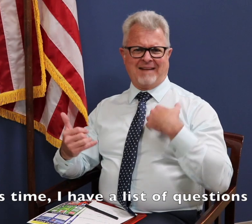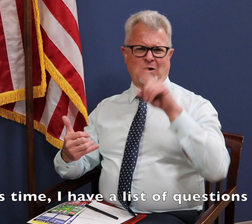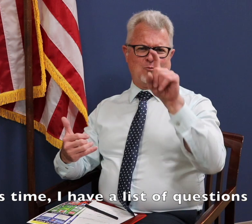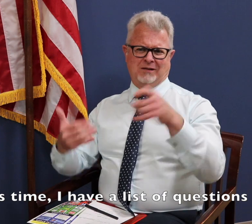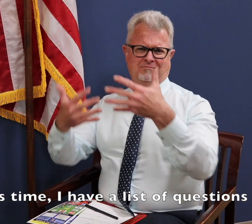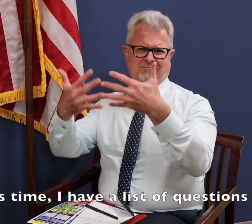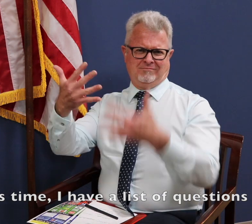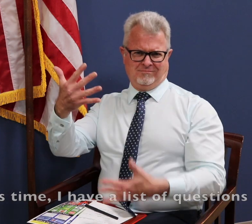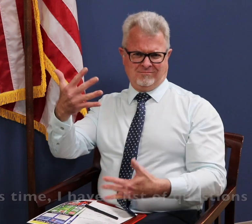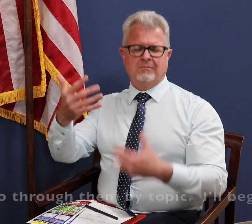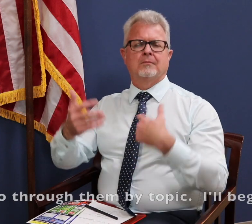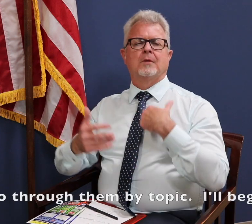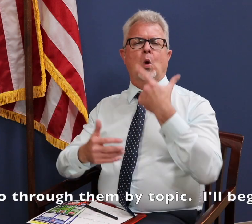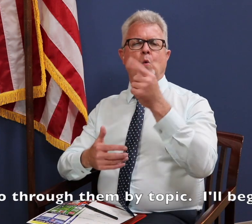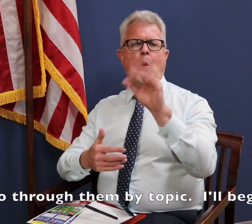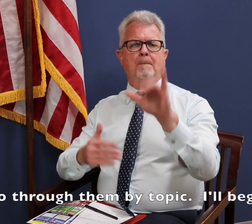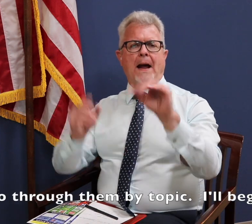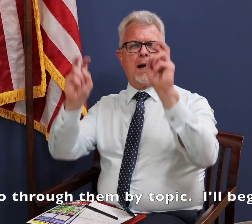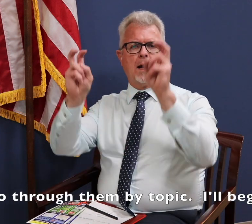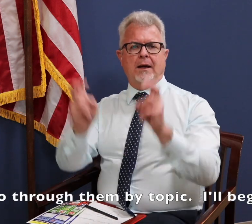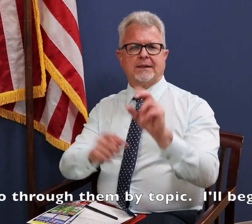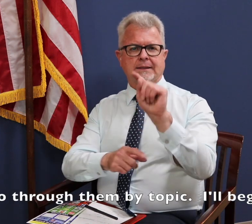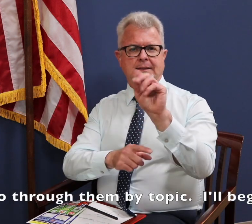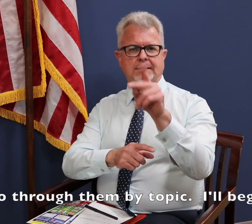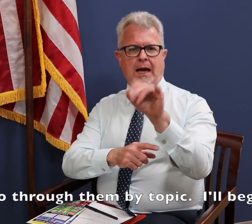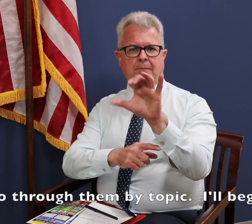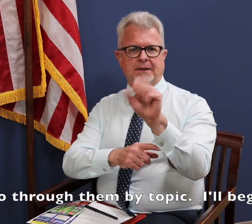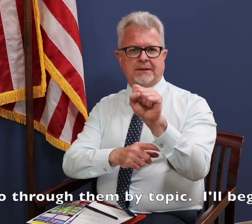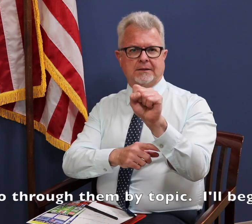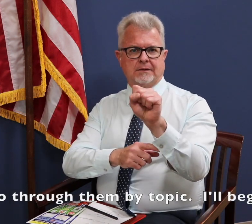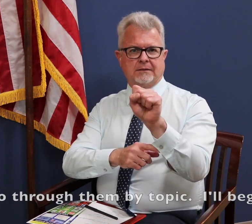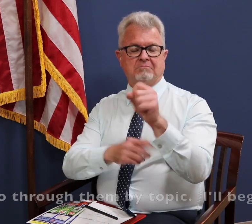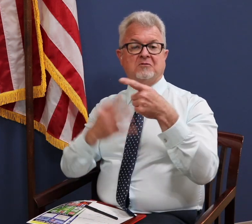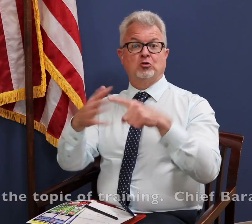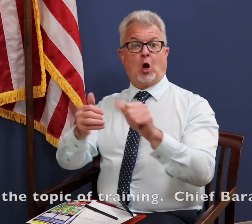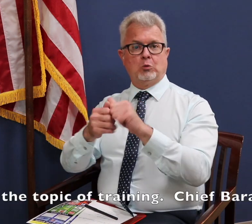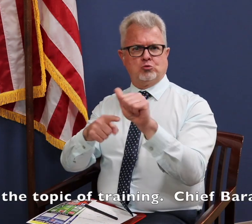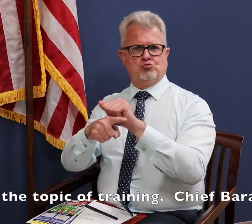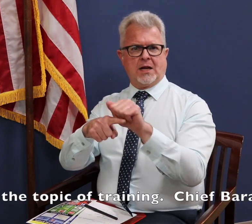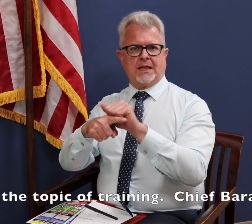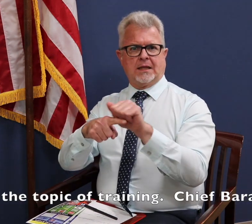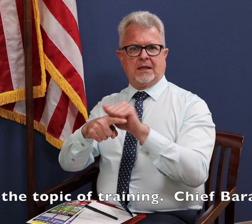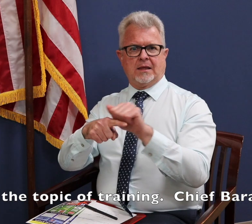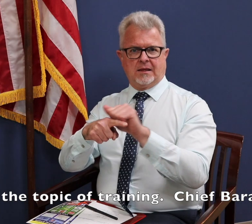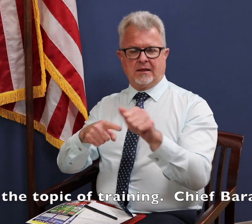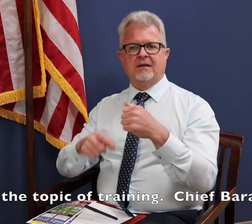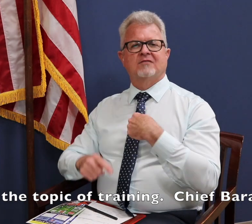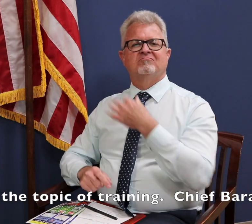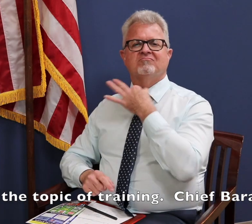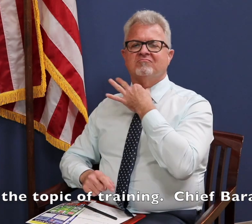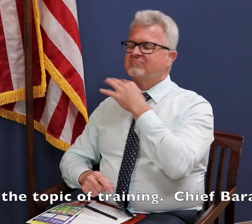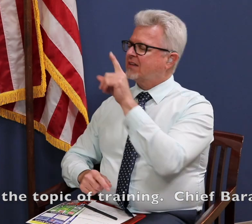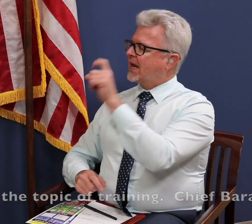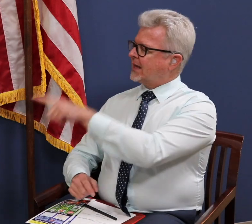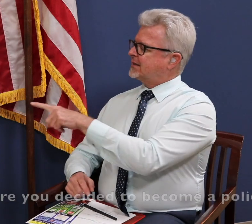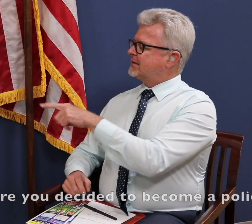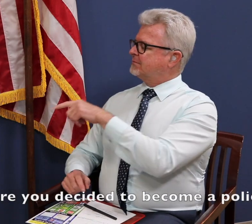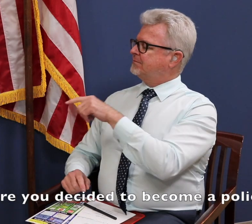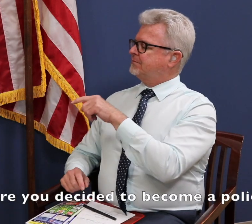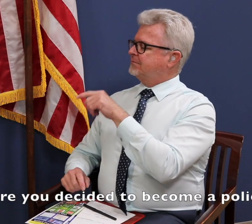At this time, I have a list of questions and I'll go through them by topic. I'll begin with the topic of training. Now, Chief Baran,